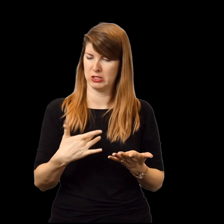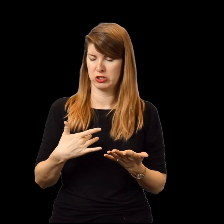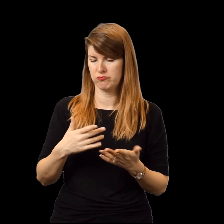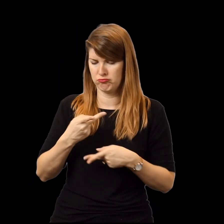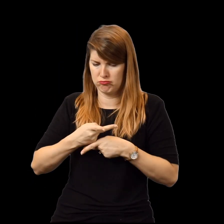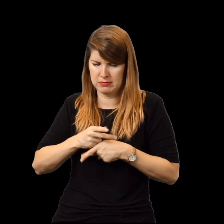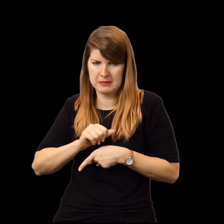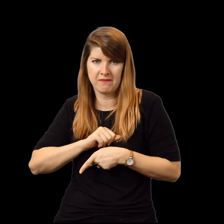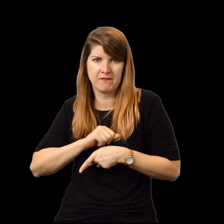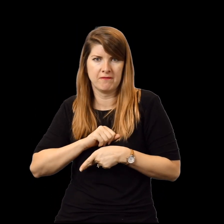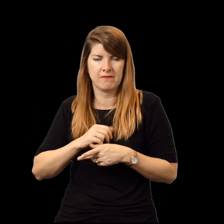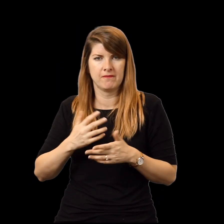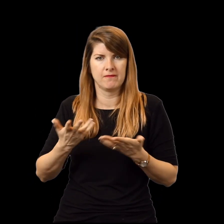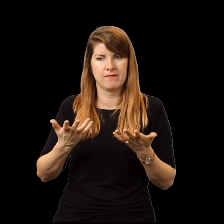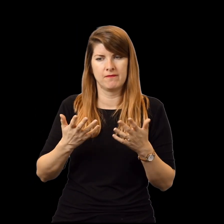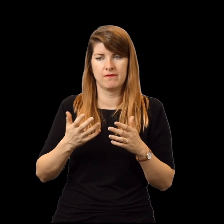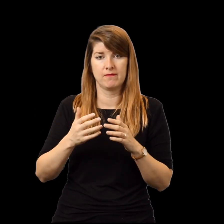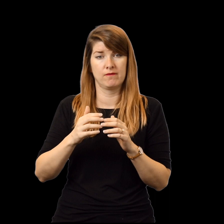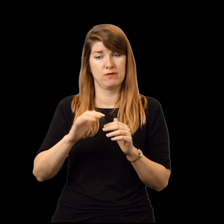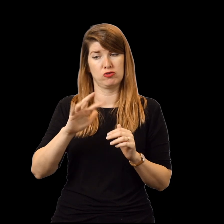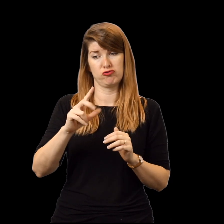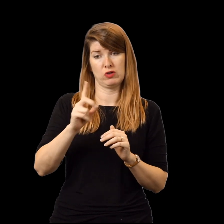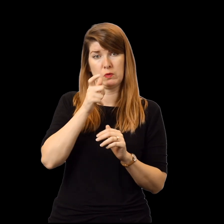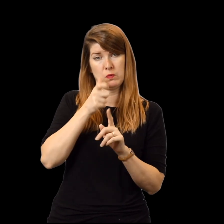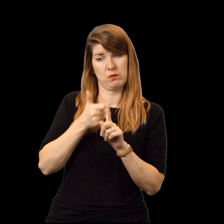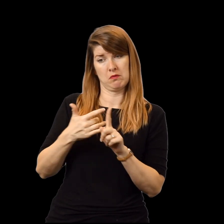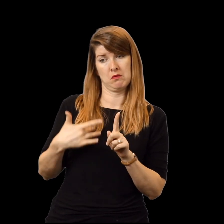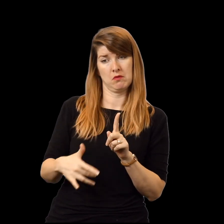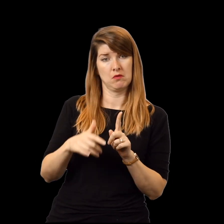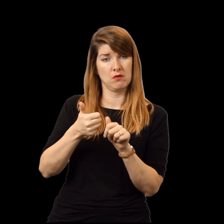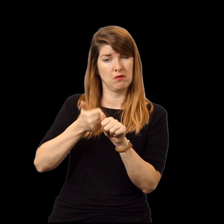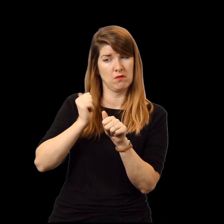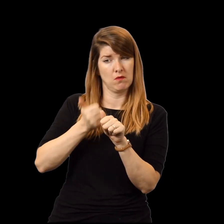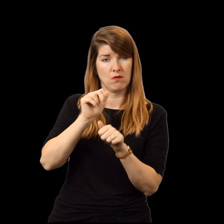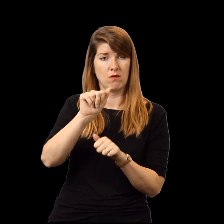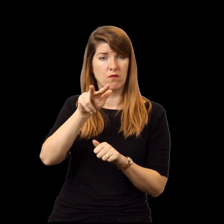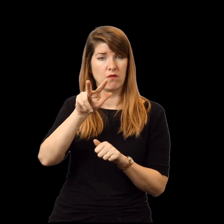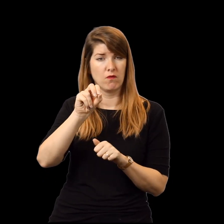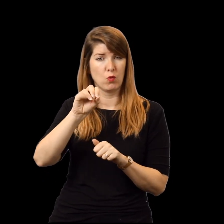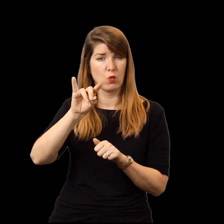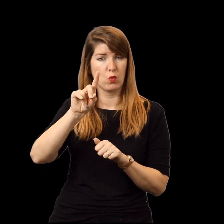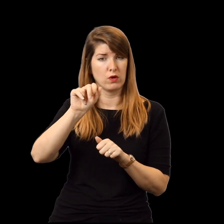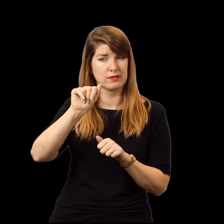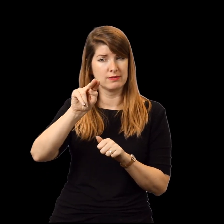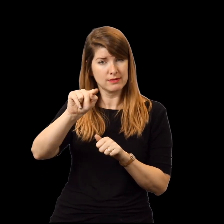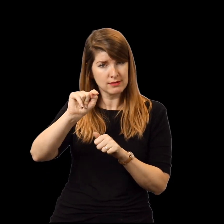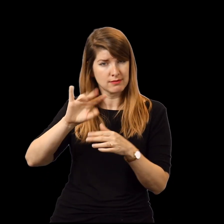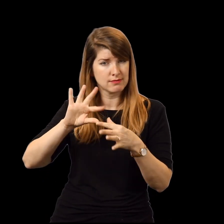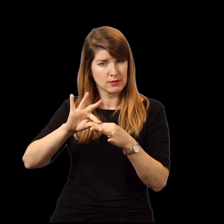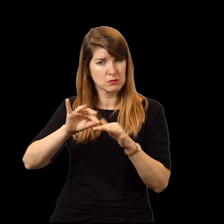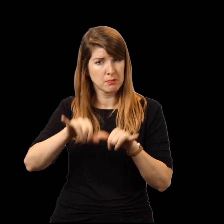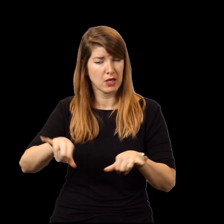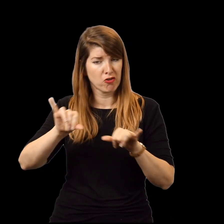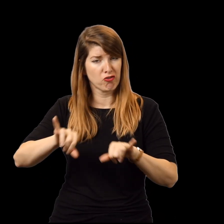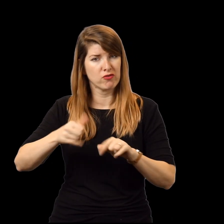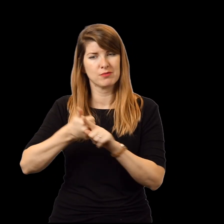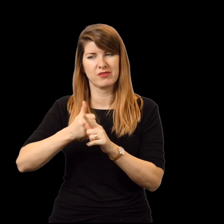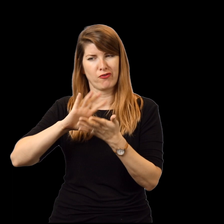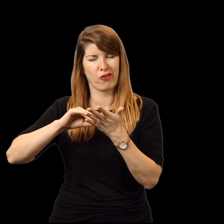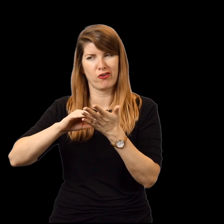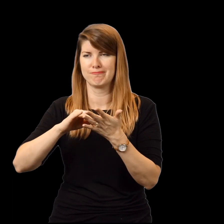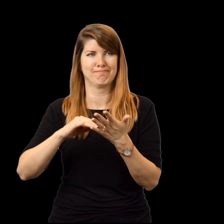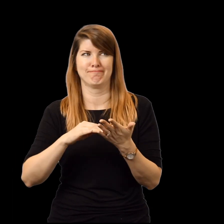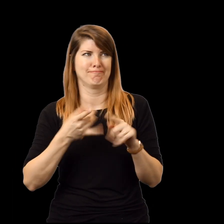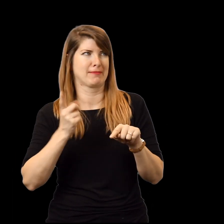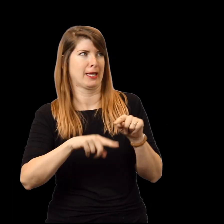by themselves. The child with an avoidant attachment pattern of relationships learns